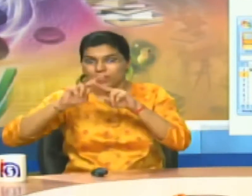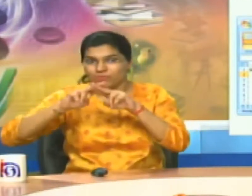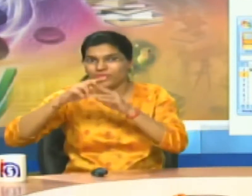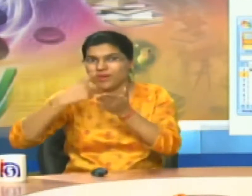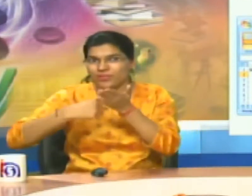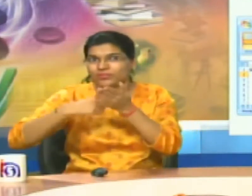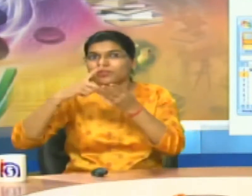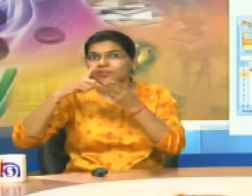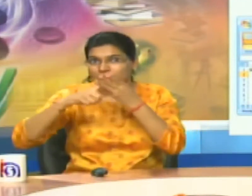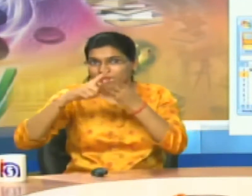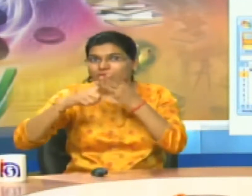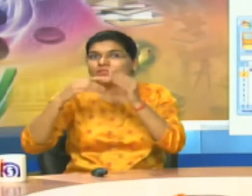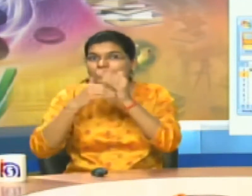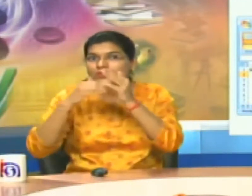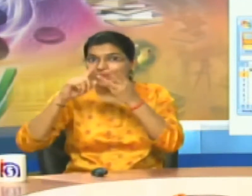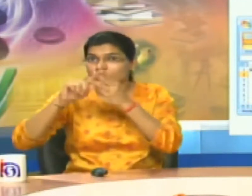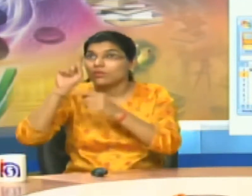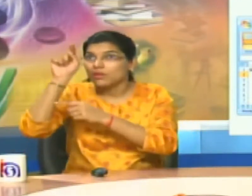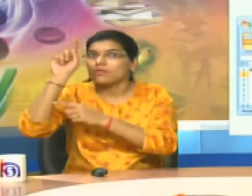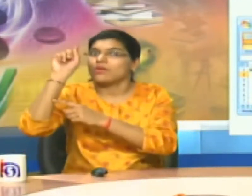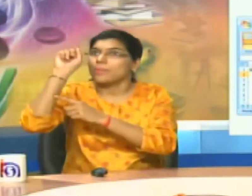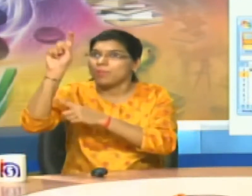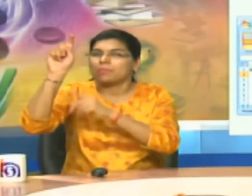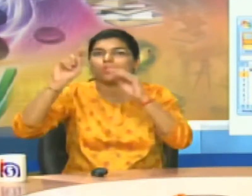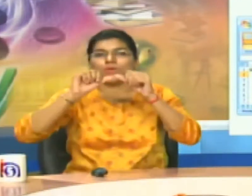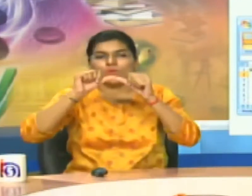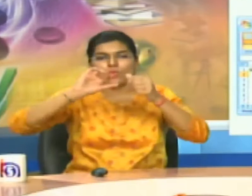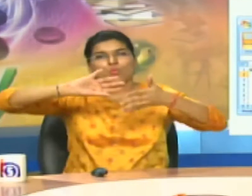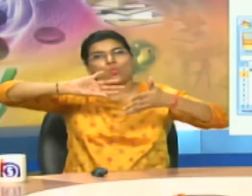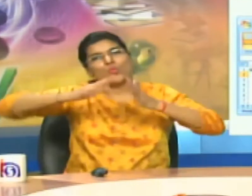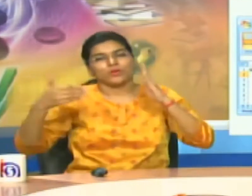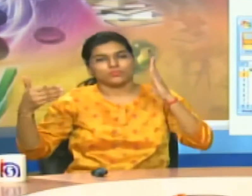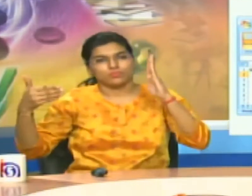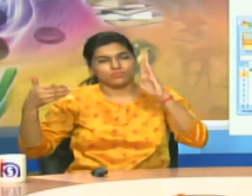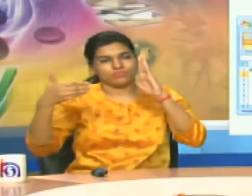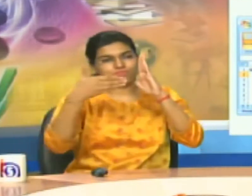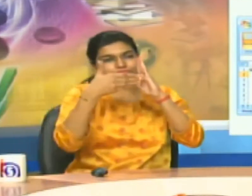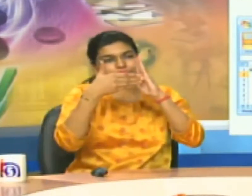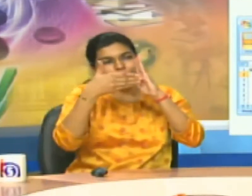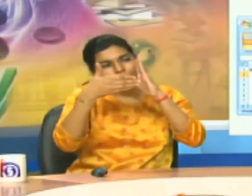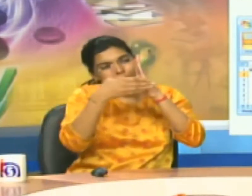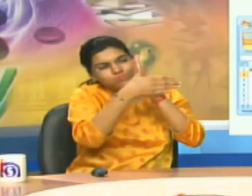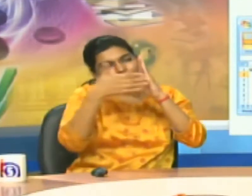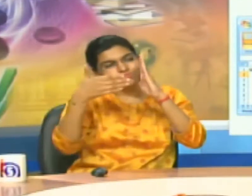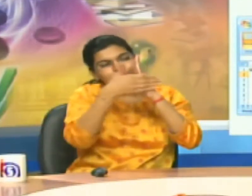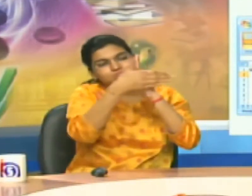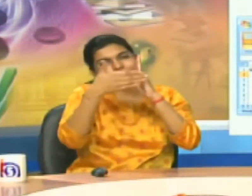that mouse, you can drag the mouse to that